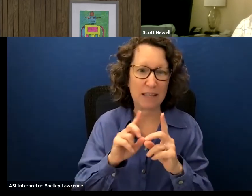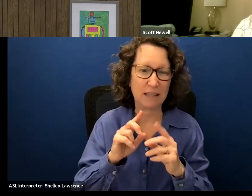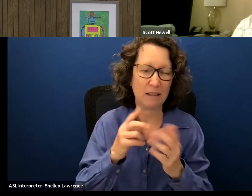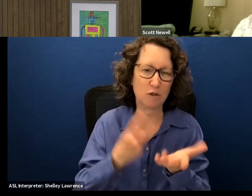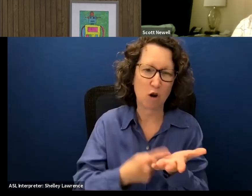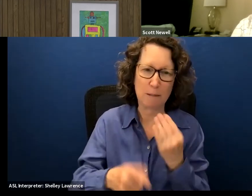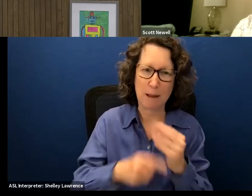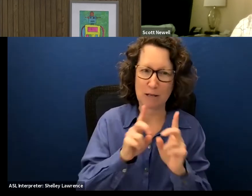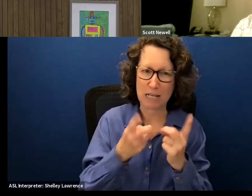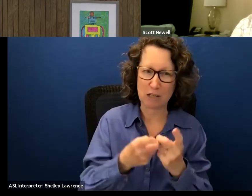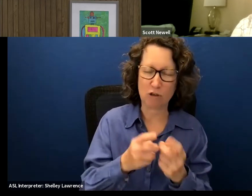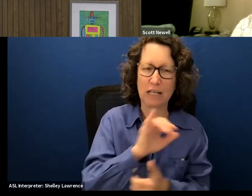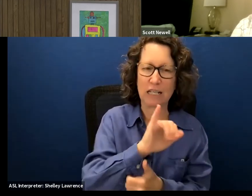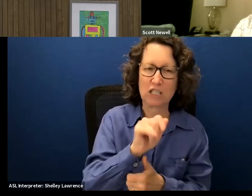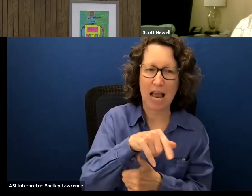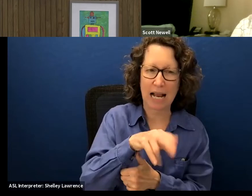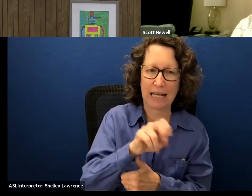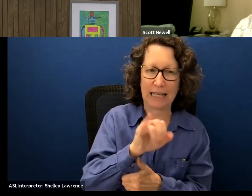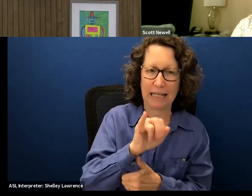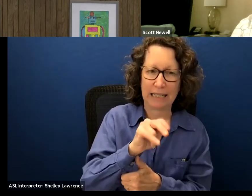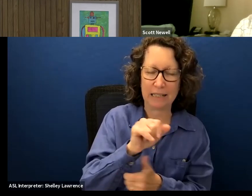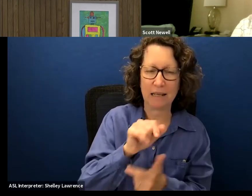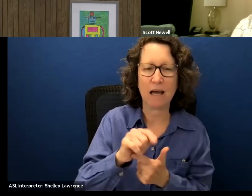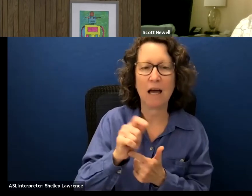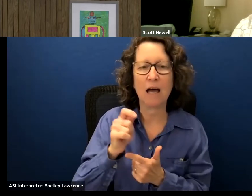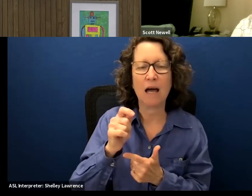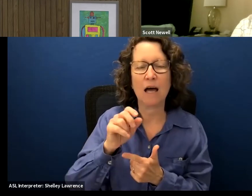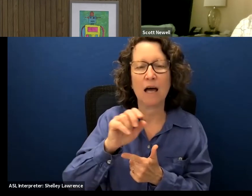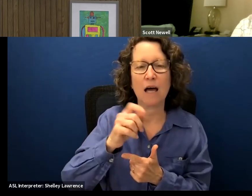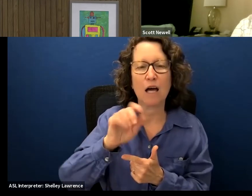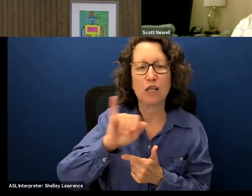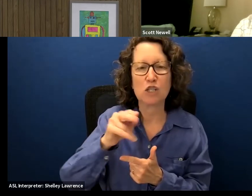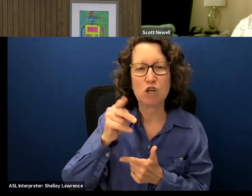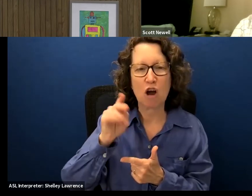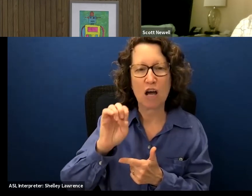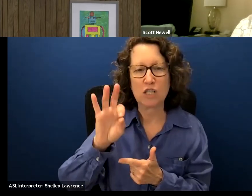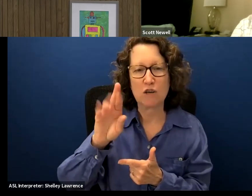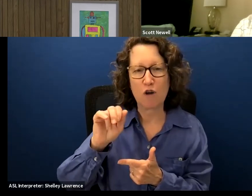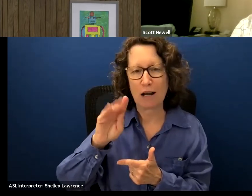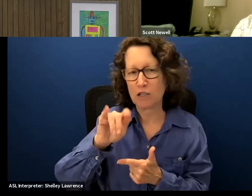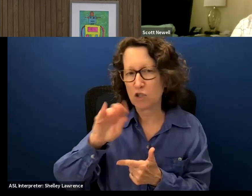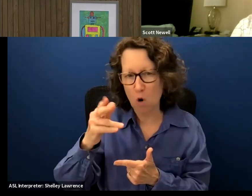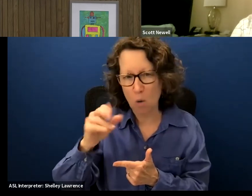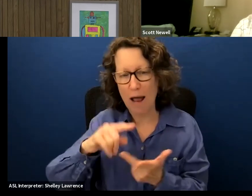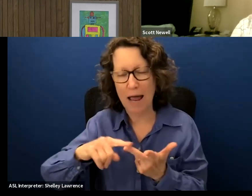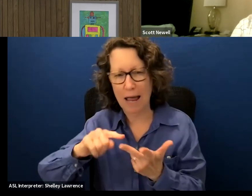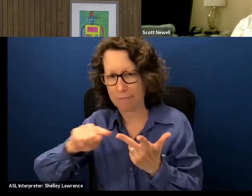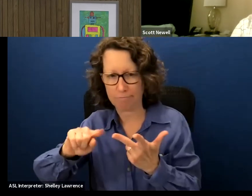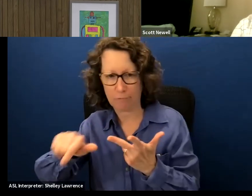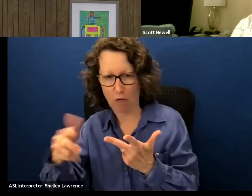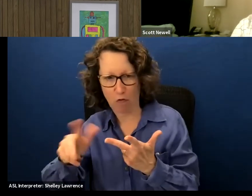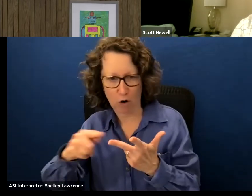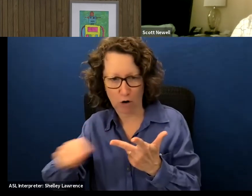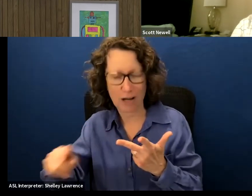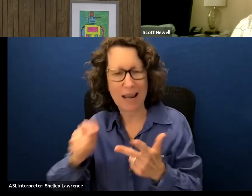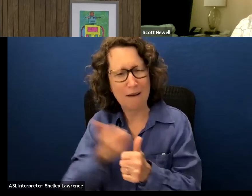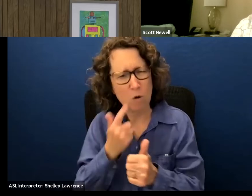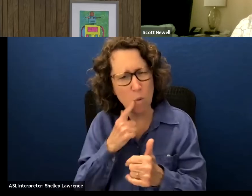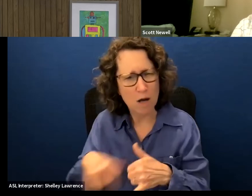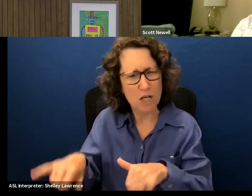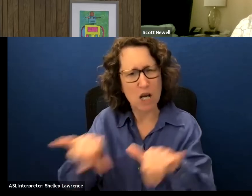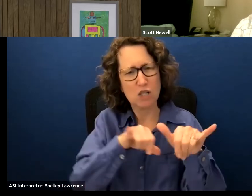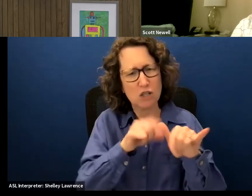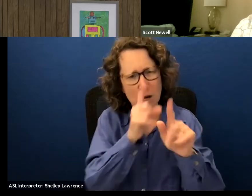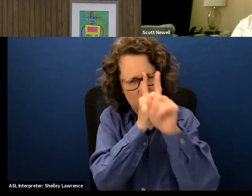place: Jacqueline Inda, Judge Frank Ochoa, and Lanny Ebenstein. Everyone shares the same